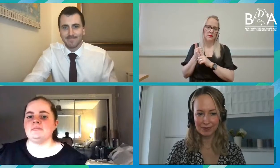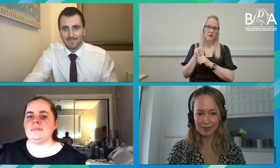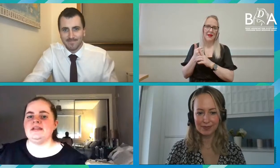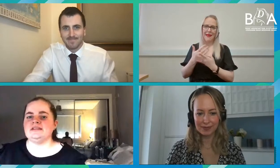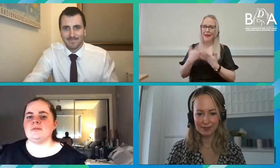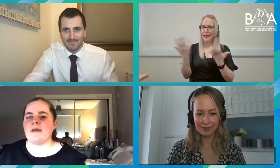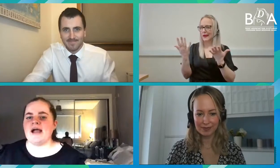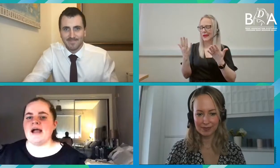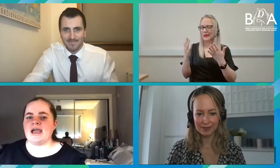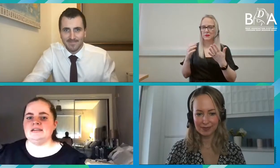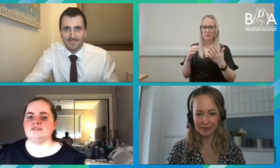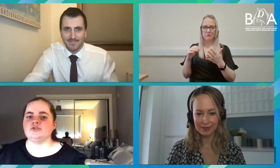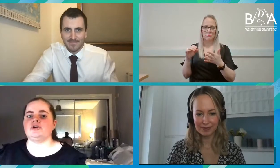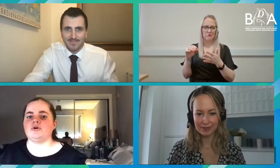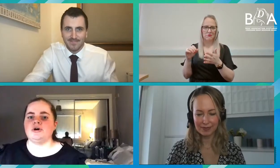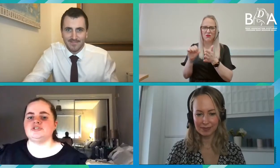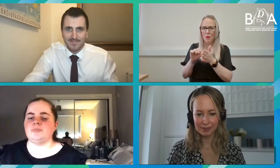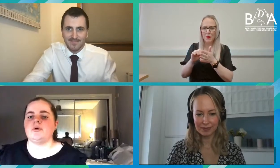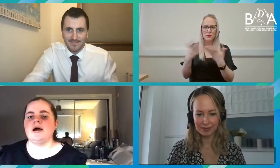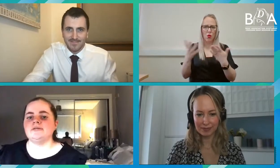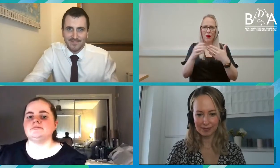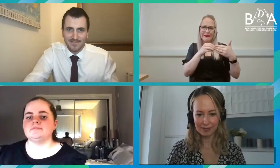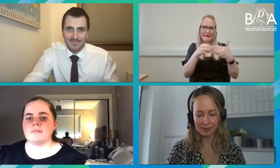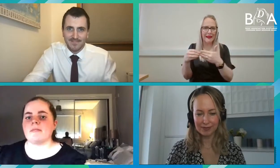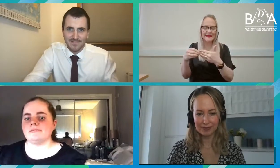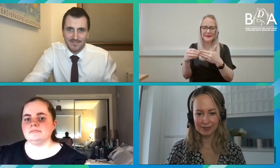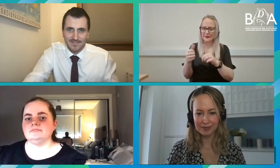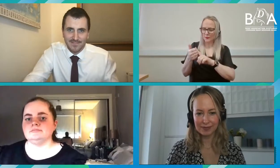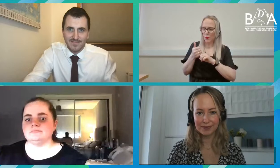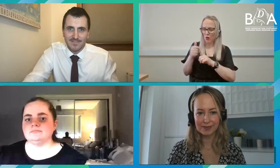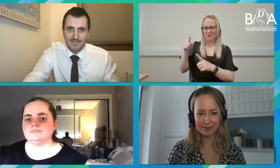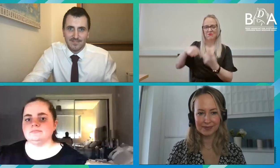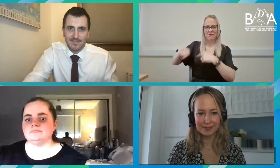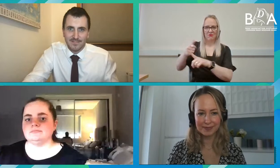anything that I maybe needed a wee bit of guidance on or support.